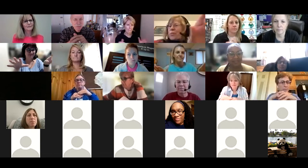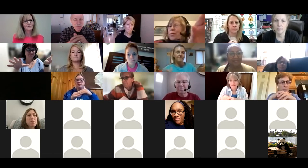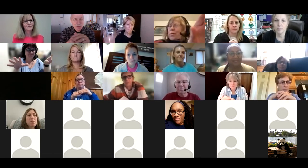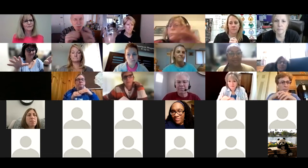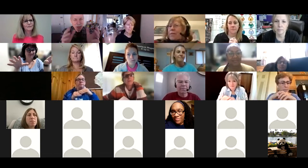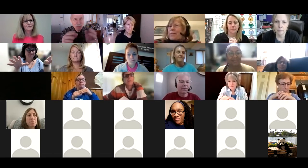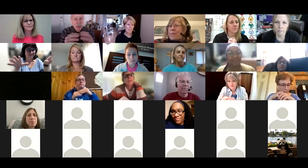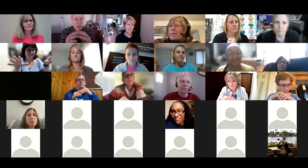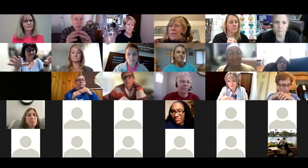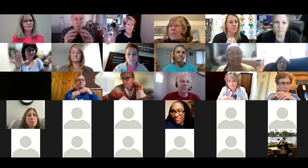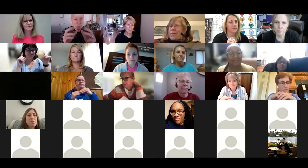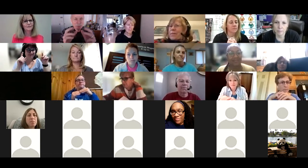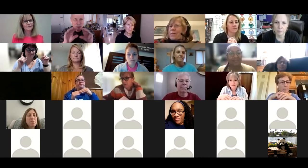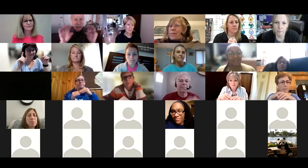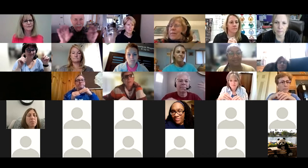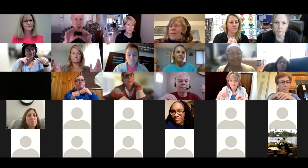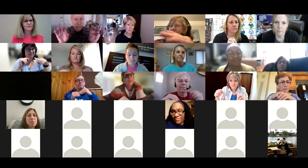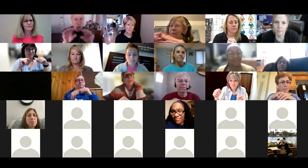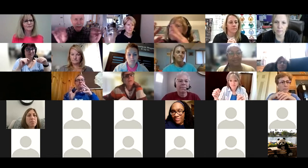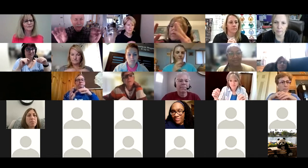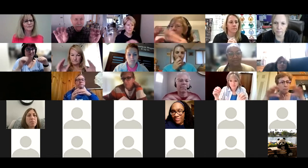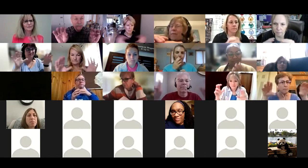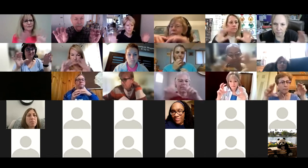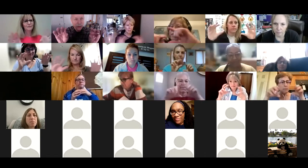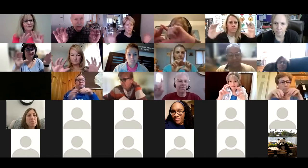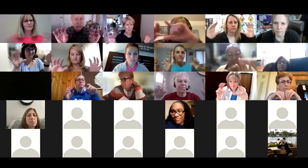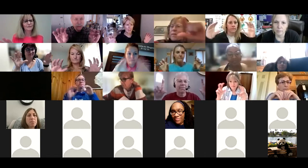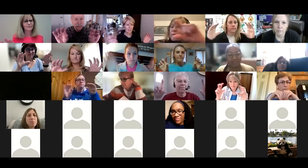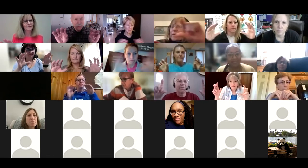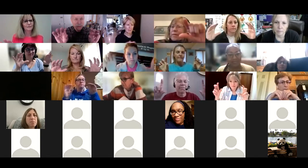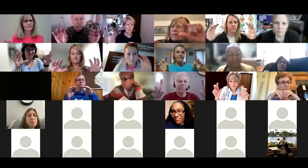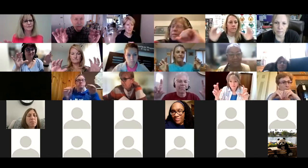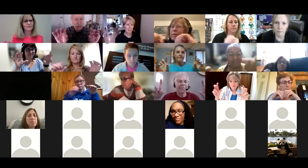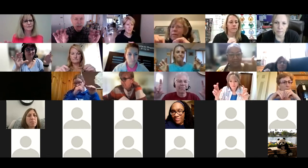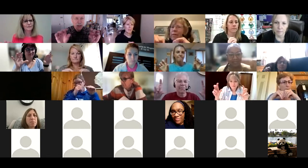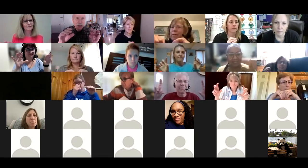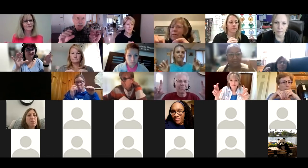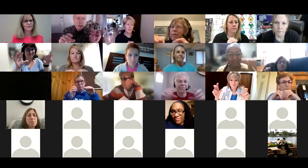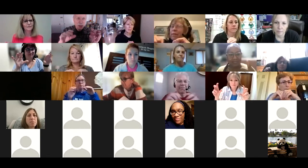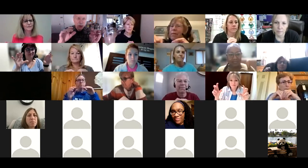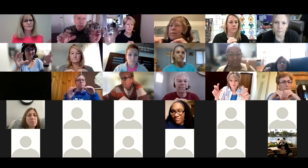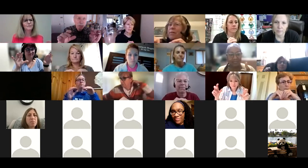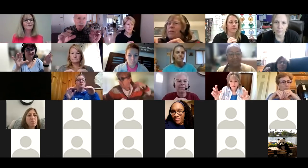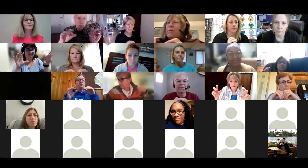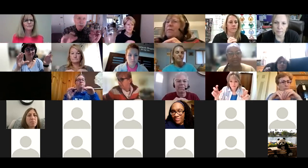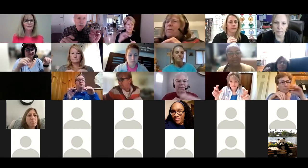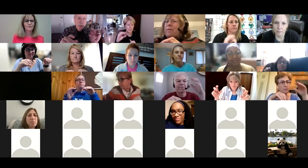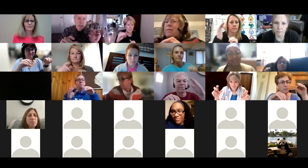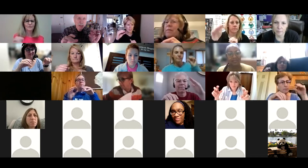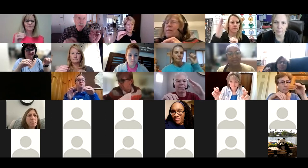The right way is get your triple whammy. Okay. Then get the green body, blue body, and